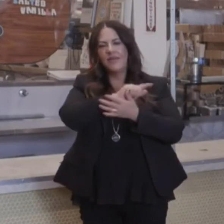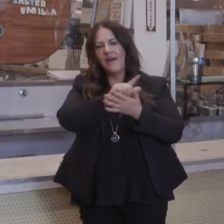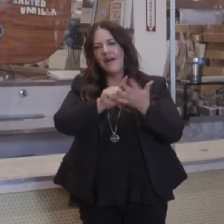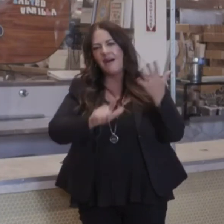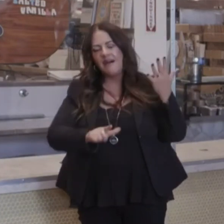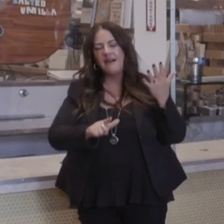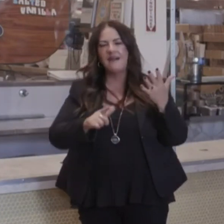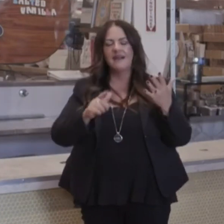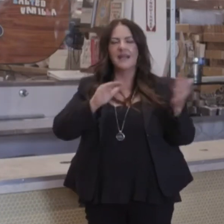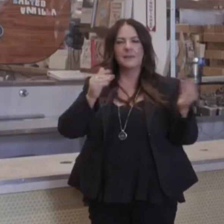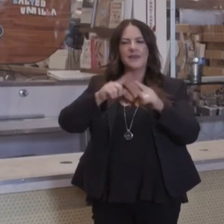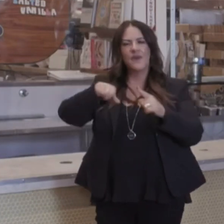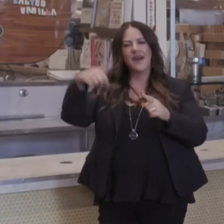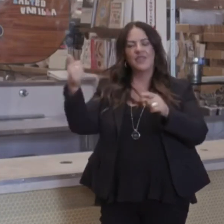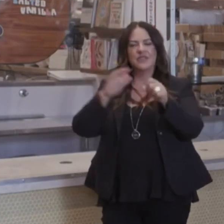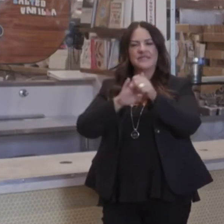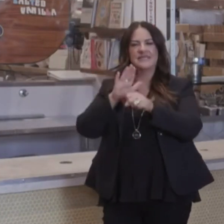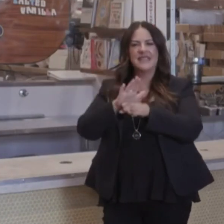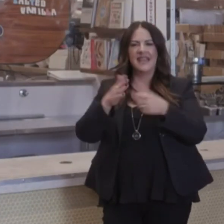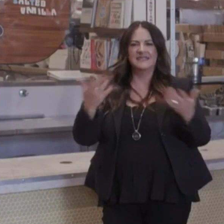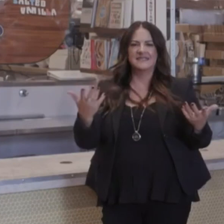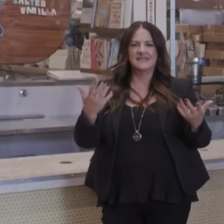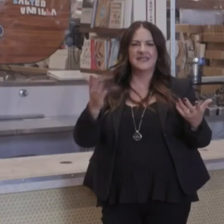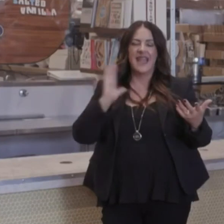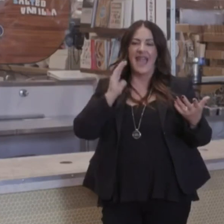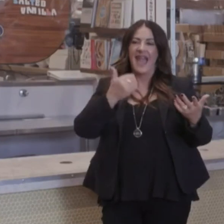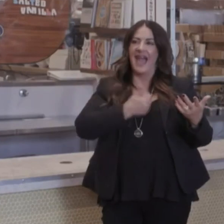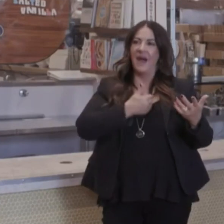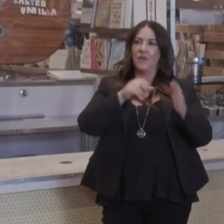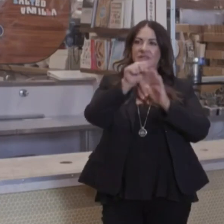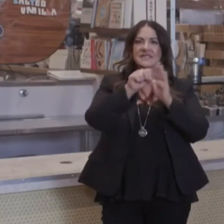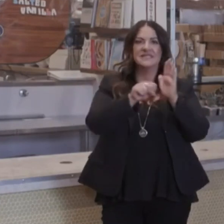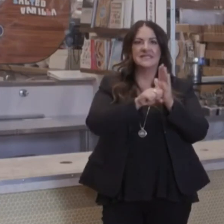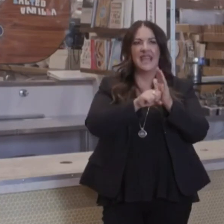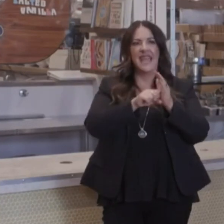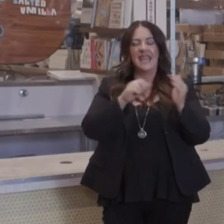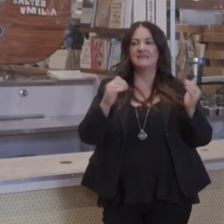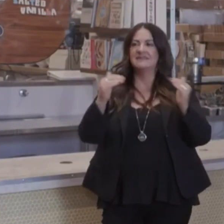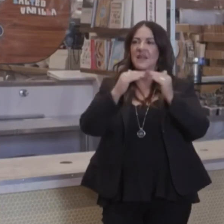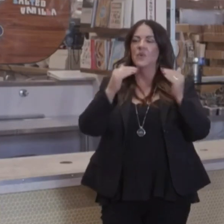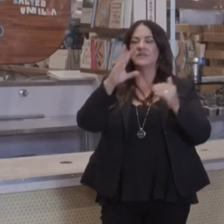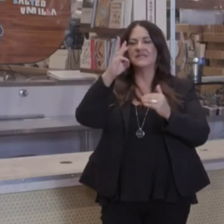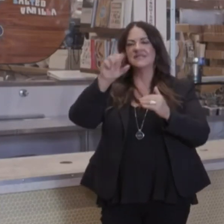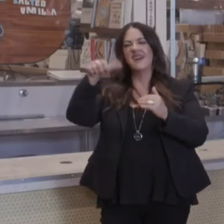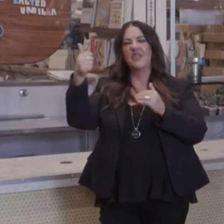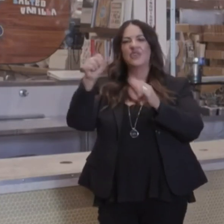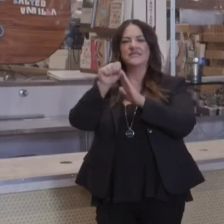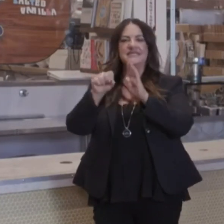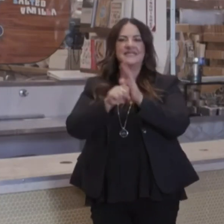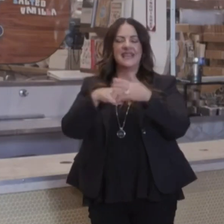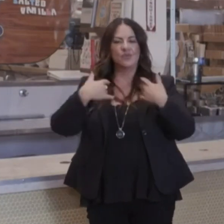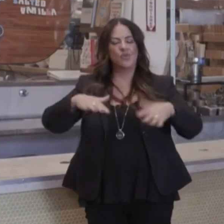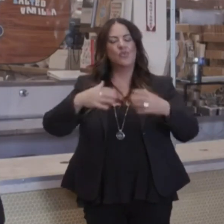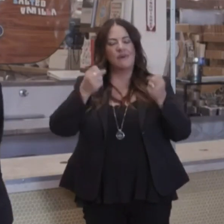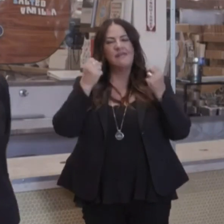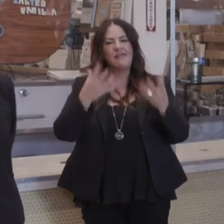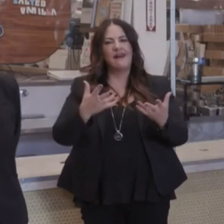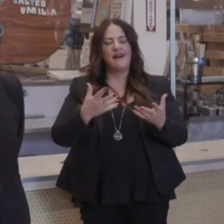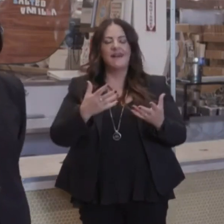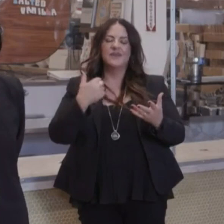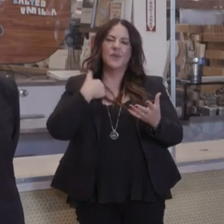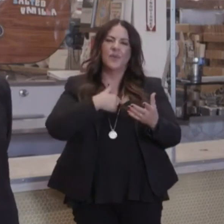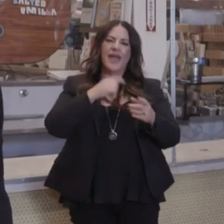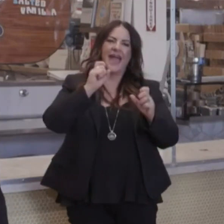21 states, populations combined. And so one size does not fit all, and so we have to tailor-make strategies and incentives and